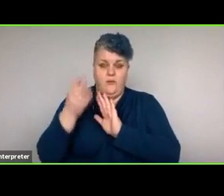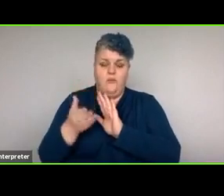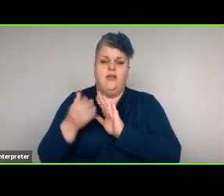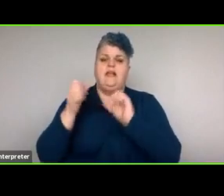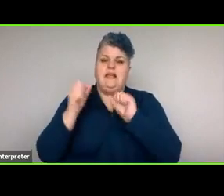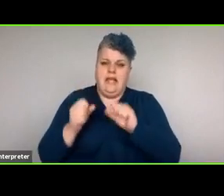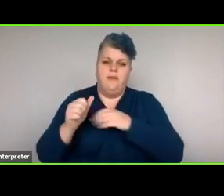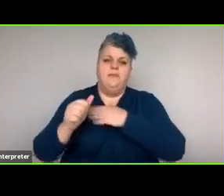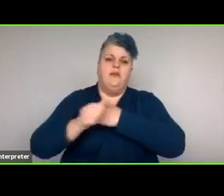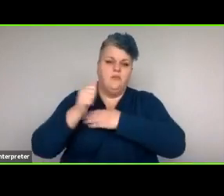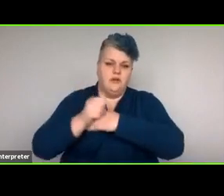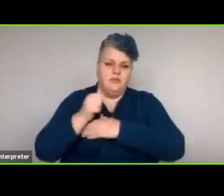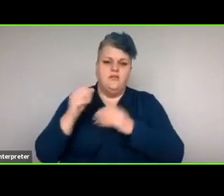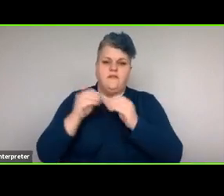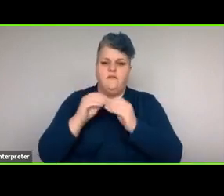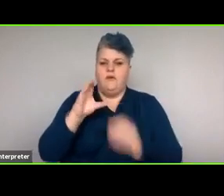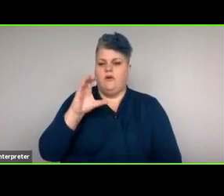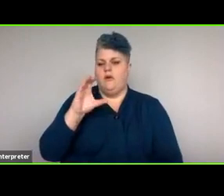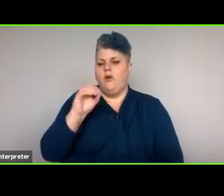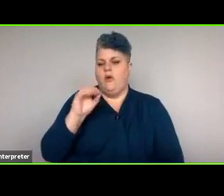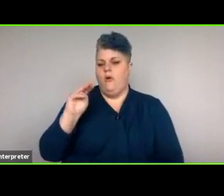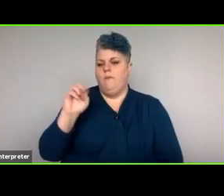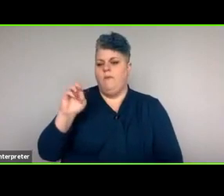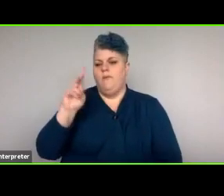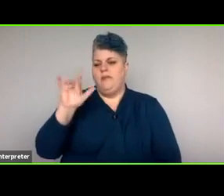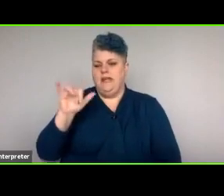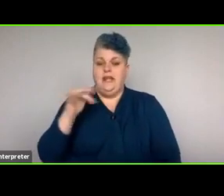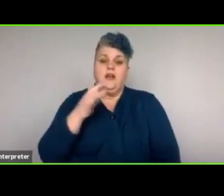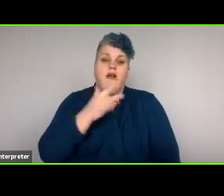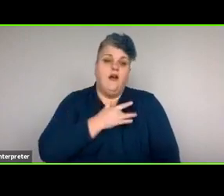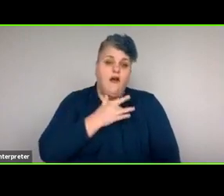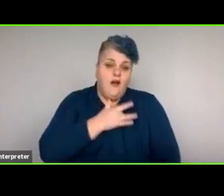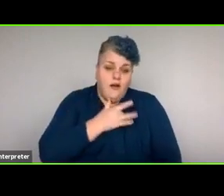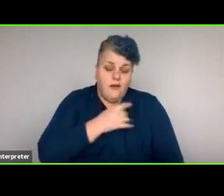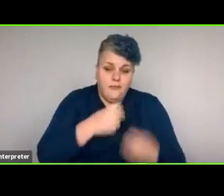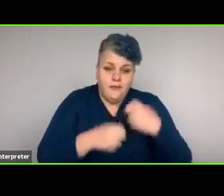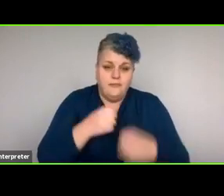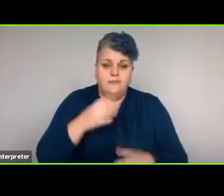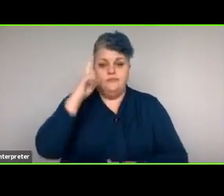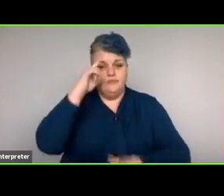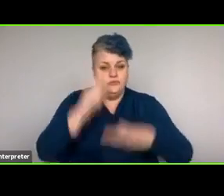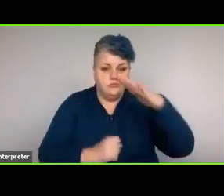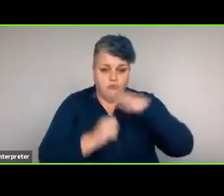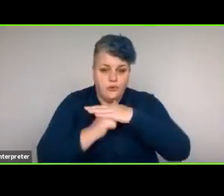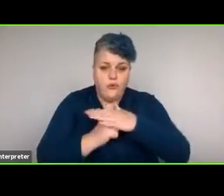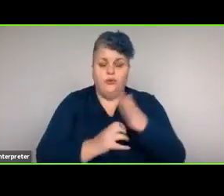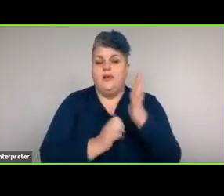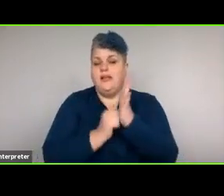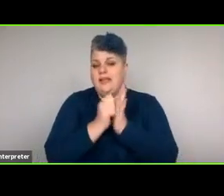for having comorbidities like heart disease, stroke, cancer, and